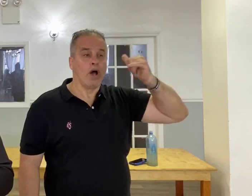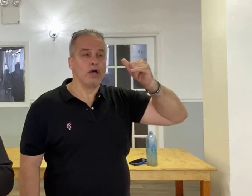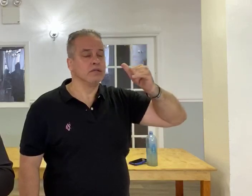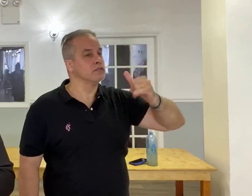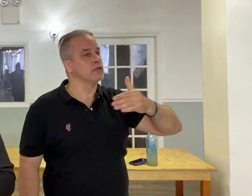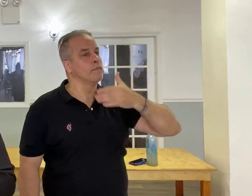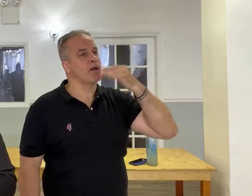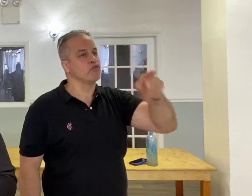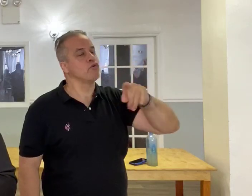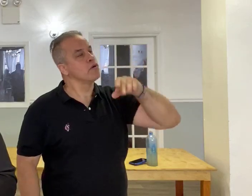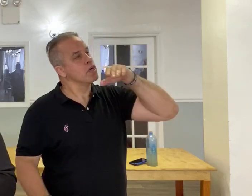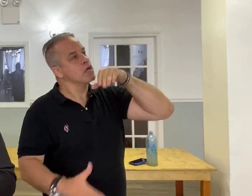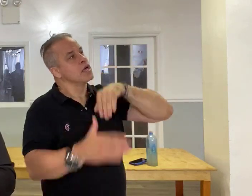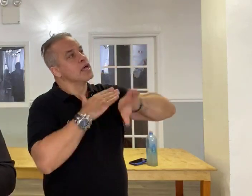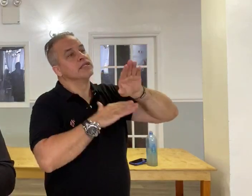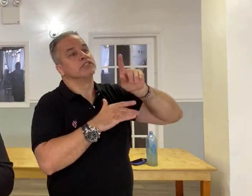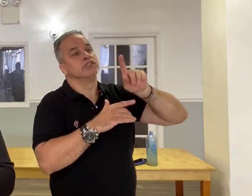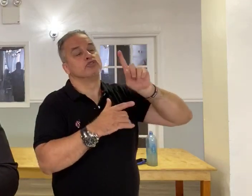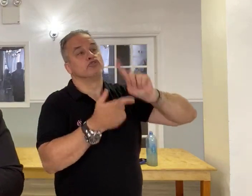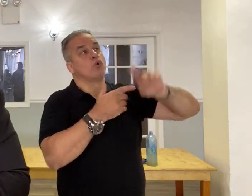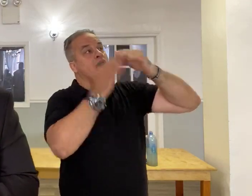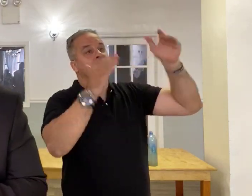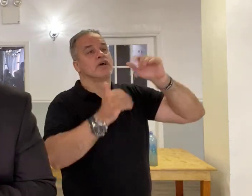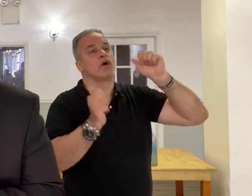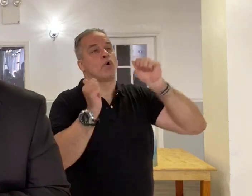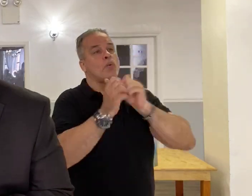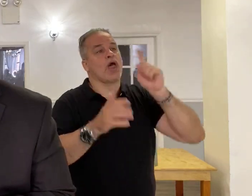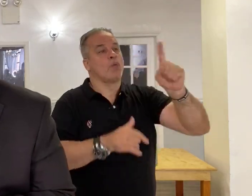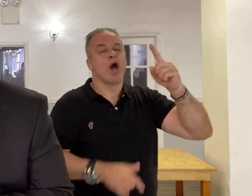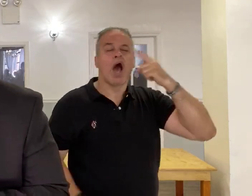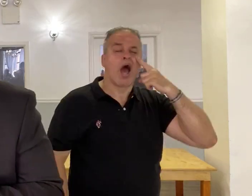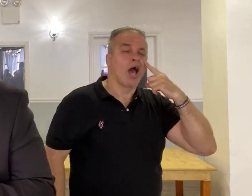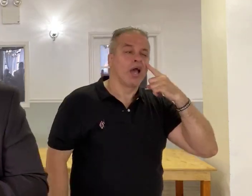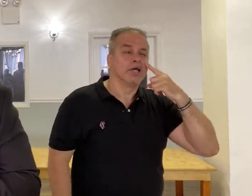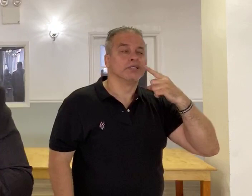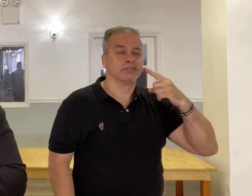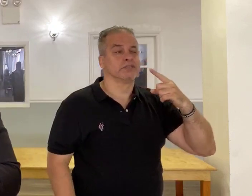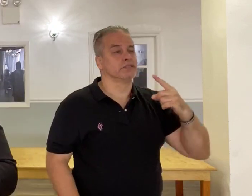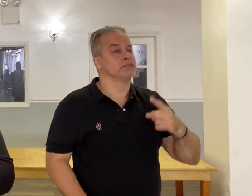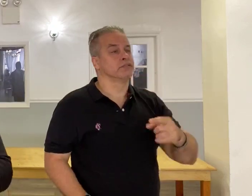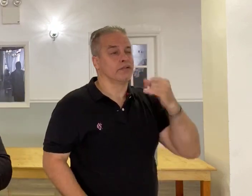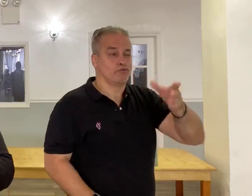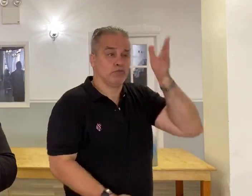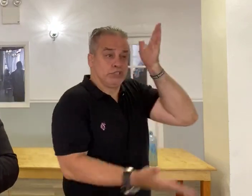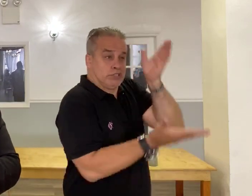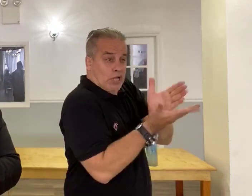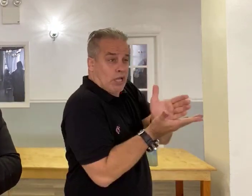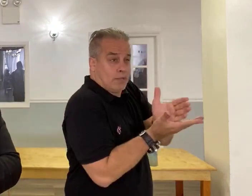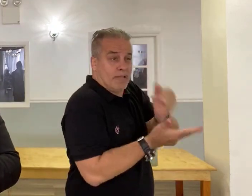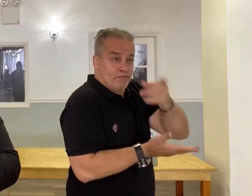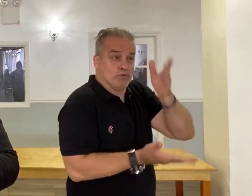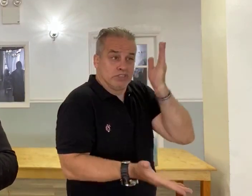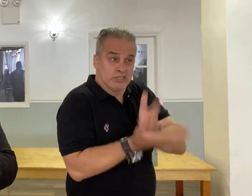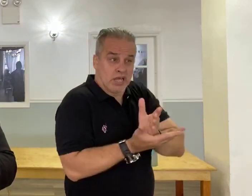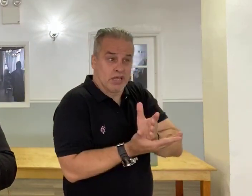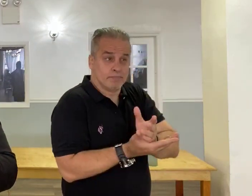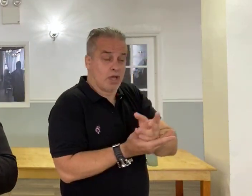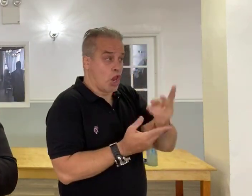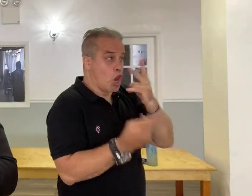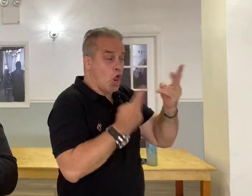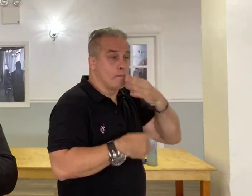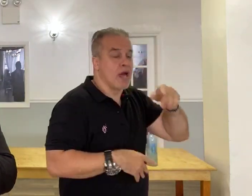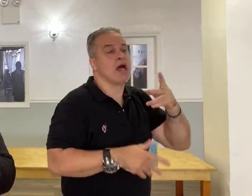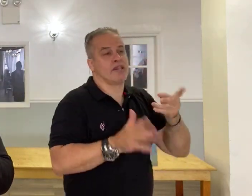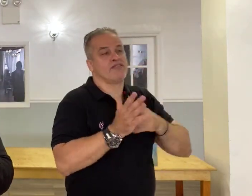and not that thy whole body should be cast into hell. Did you catch it? Do you see it? It's